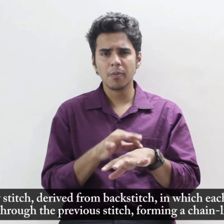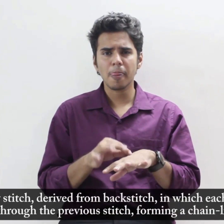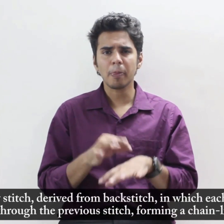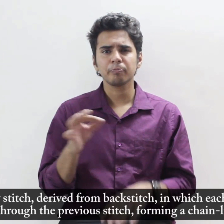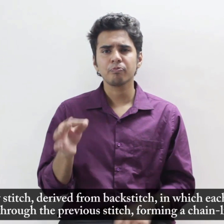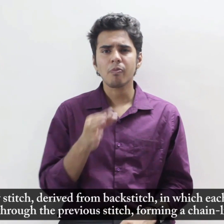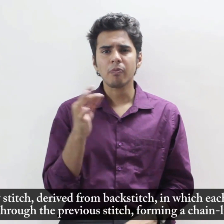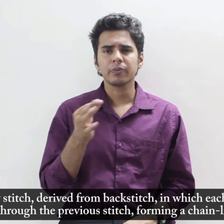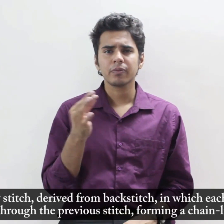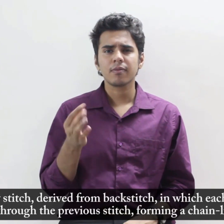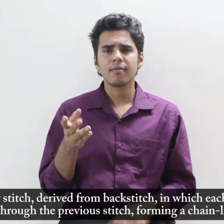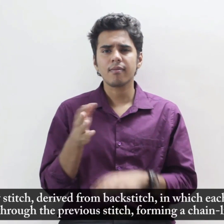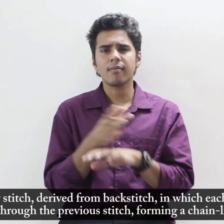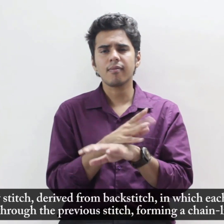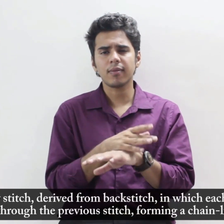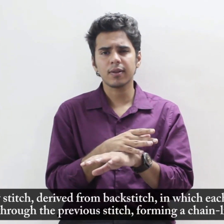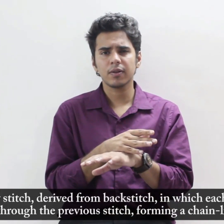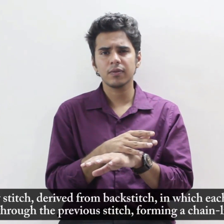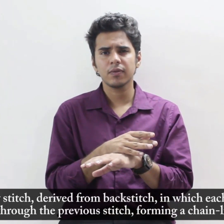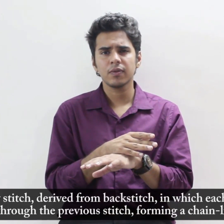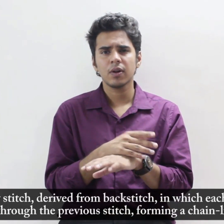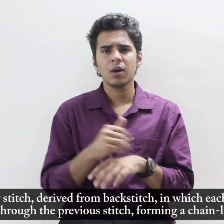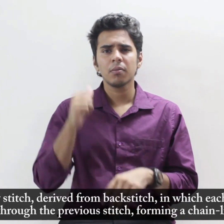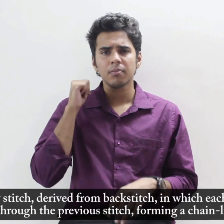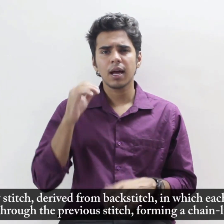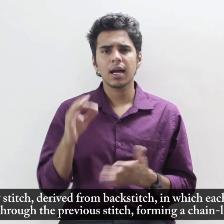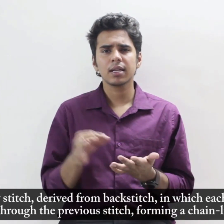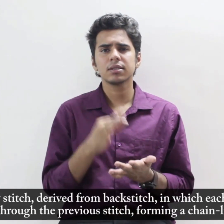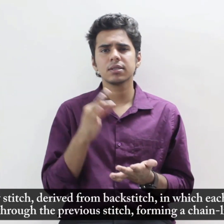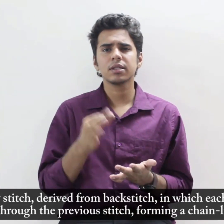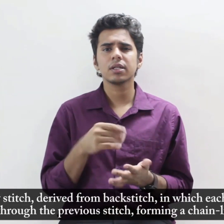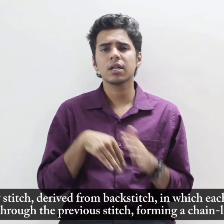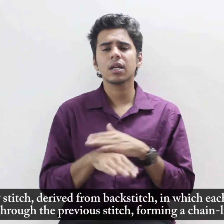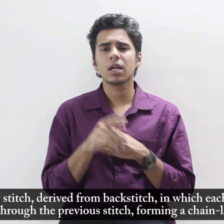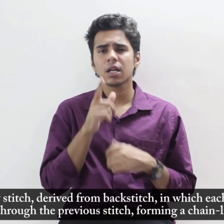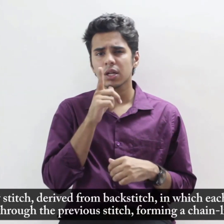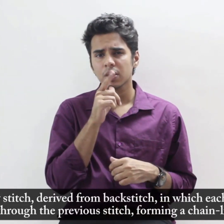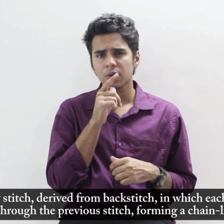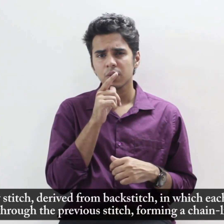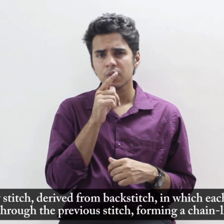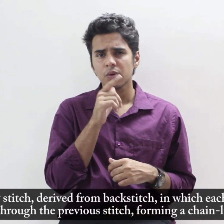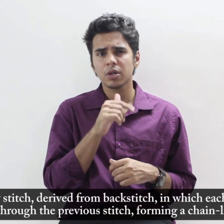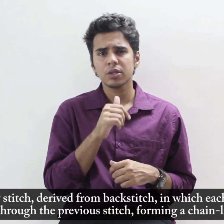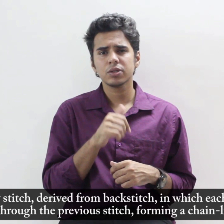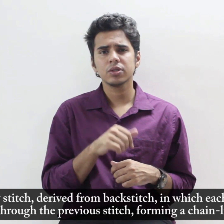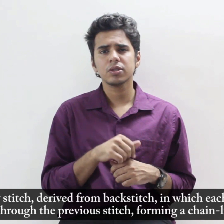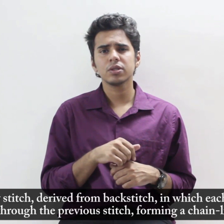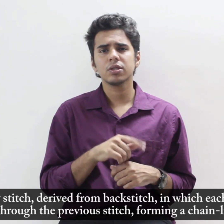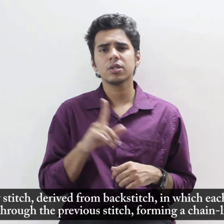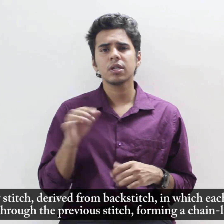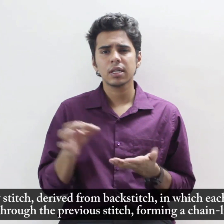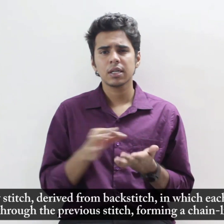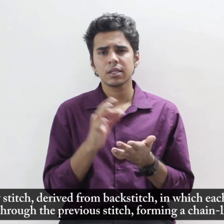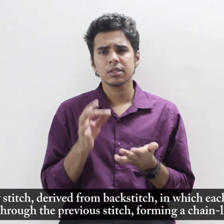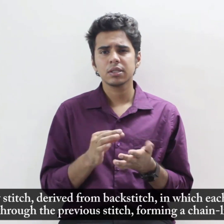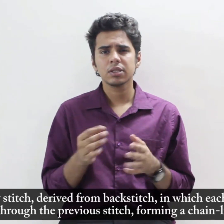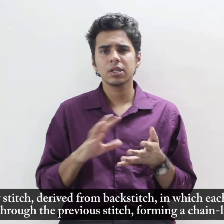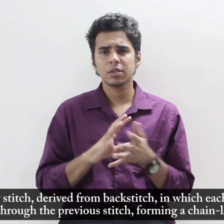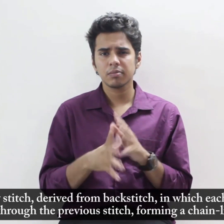An embroidery stitch derived from back stitch in which each stitch is formed by splitting through the previous stitch, forming a